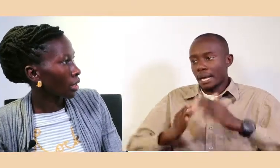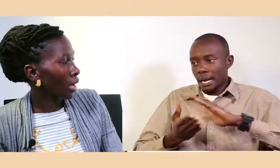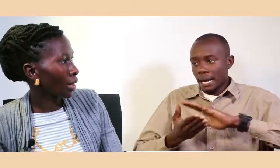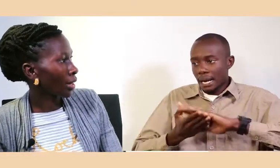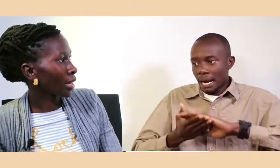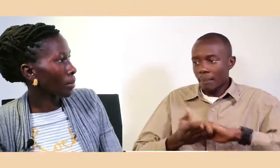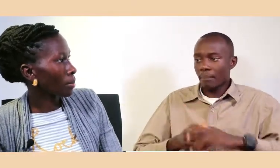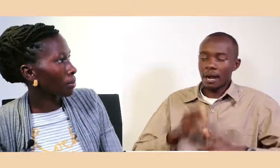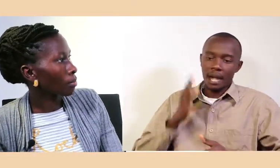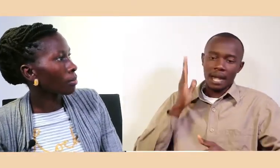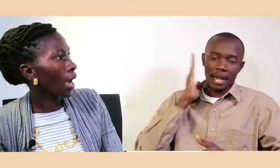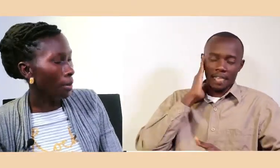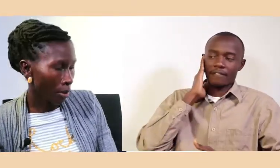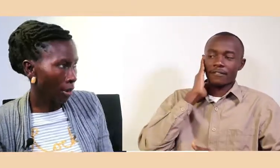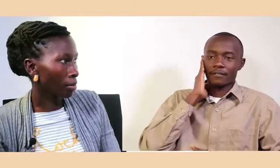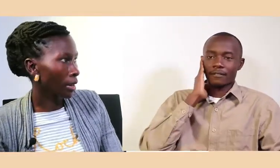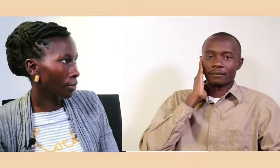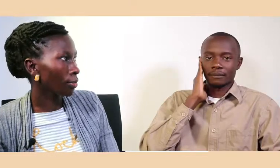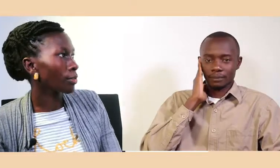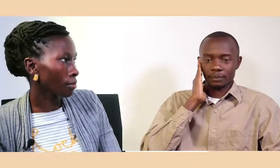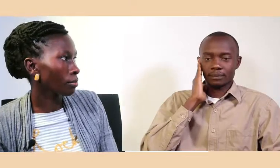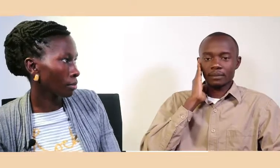At that time, I became deaf.